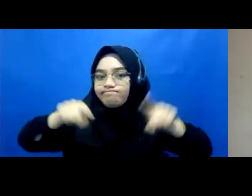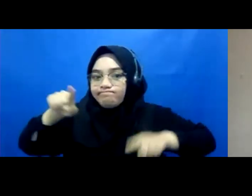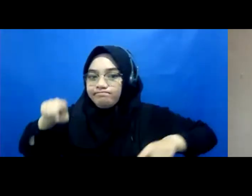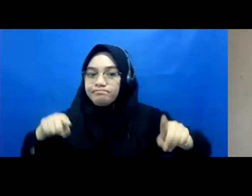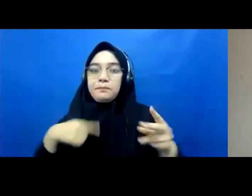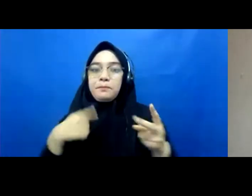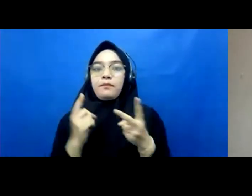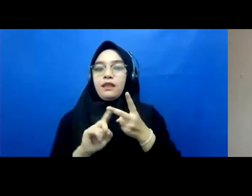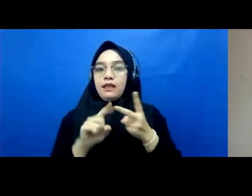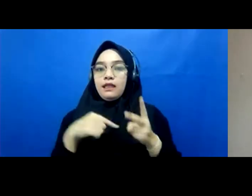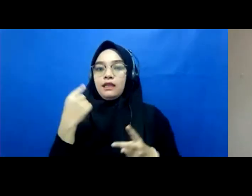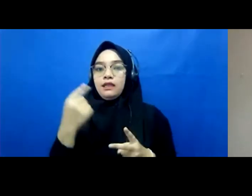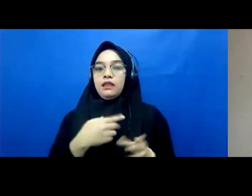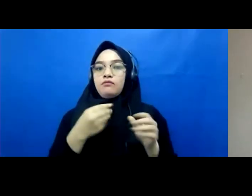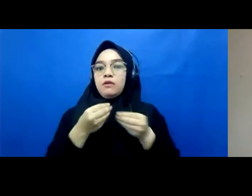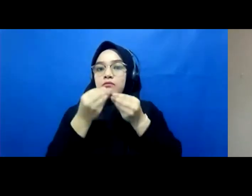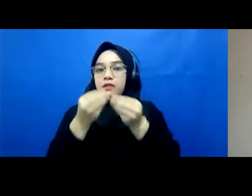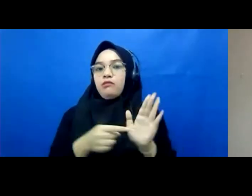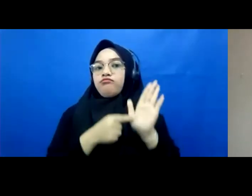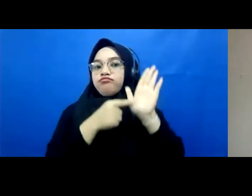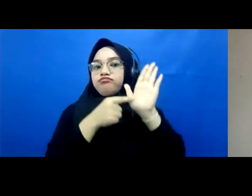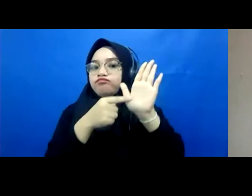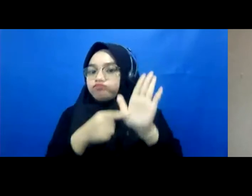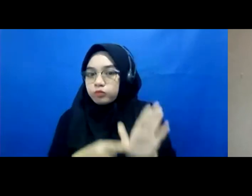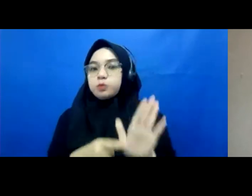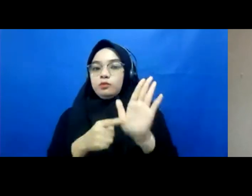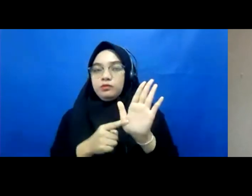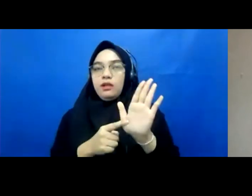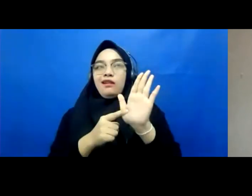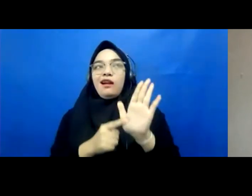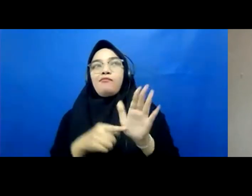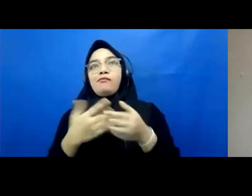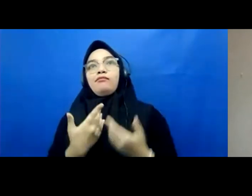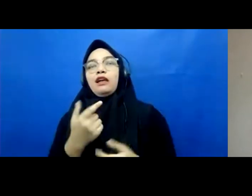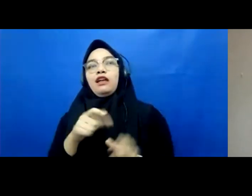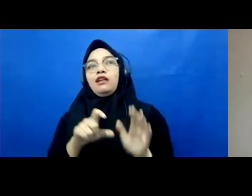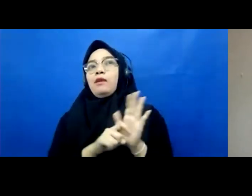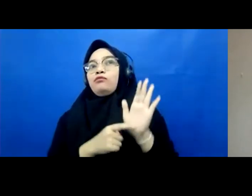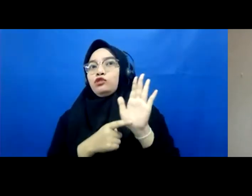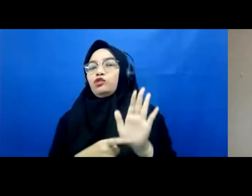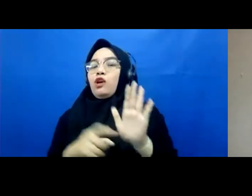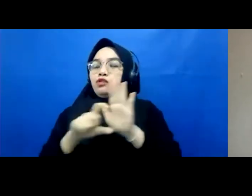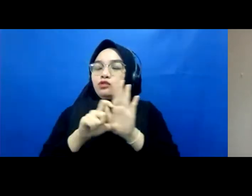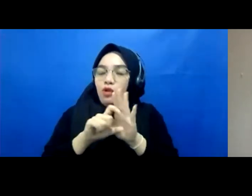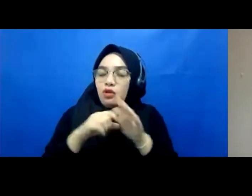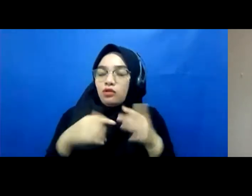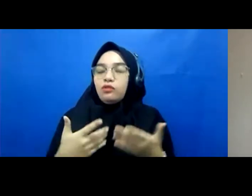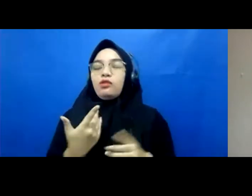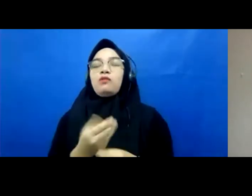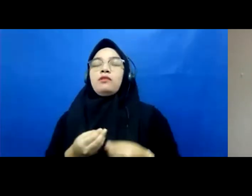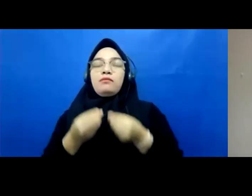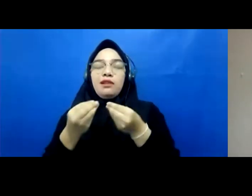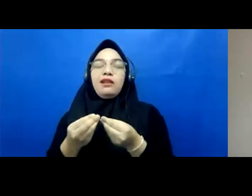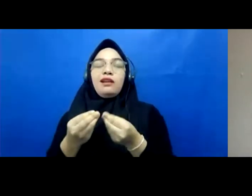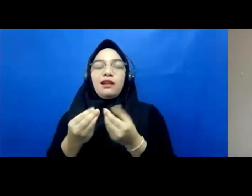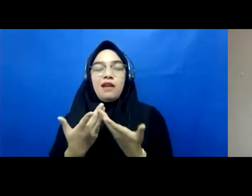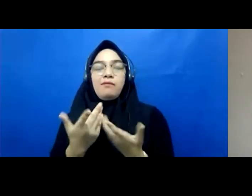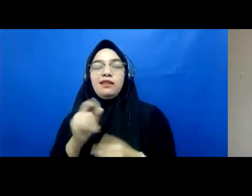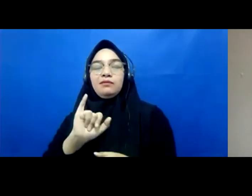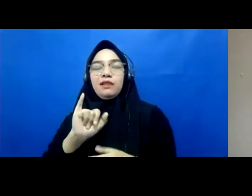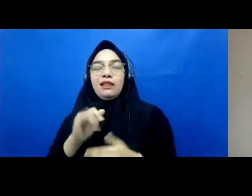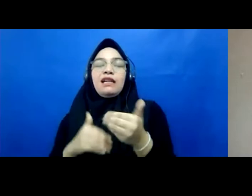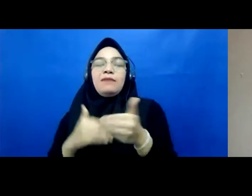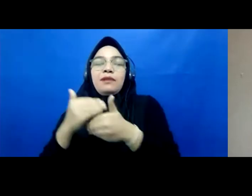and inclusive businesses, and we are working with employers to hand over that knowledge and enable them to become